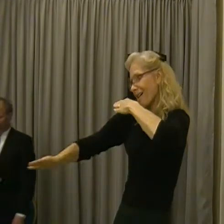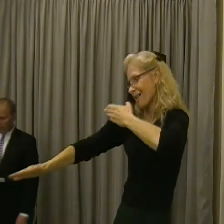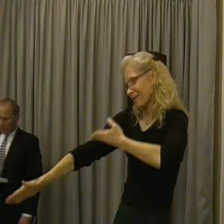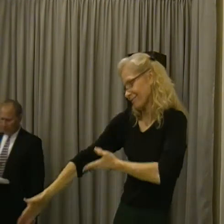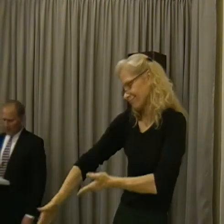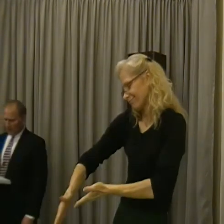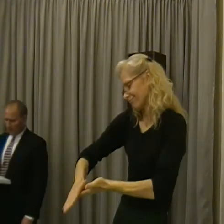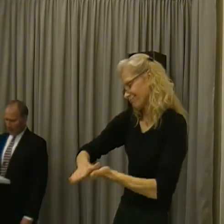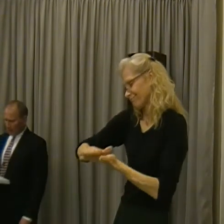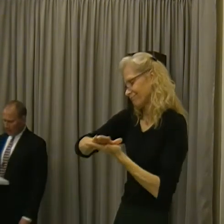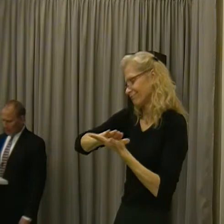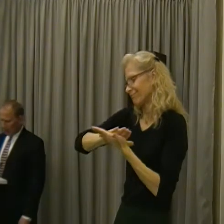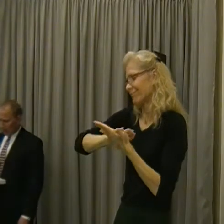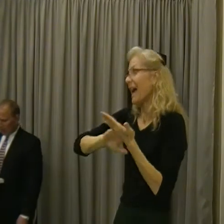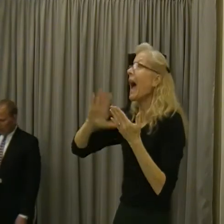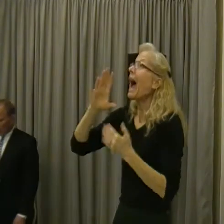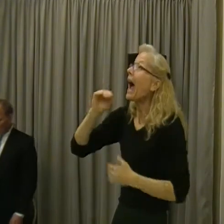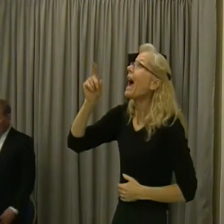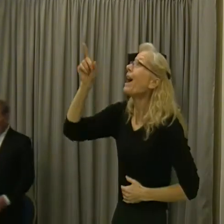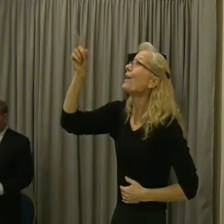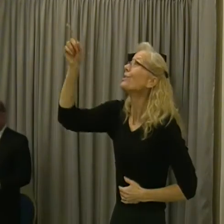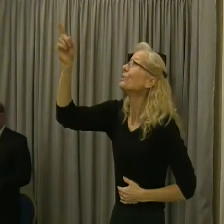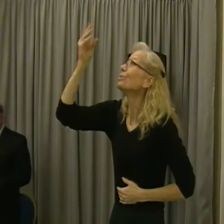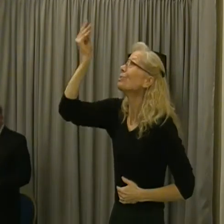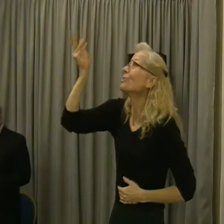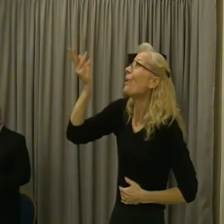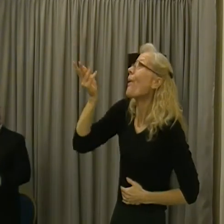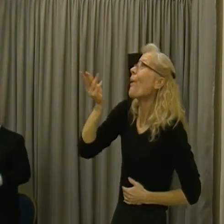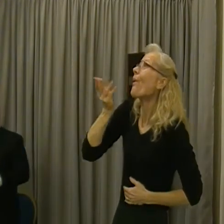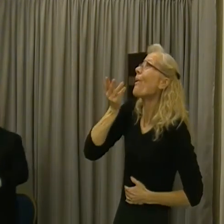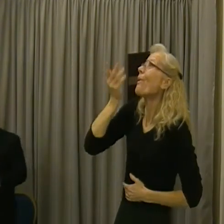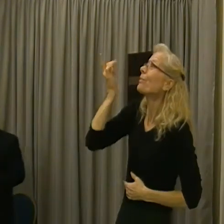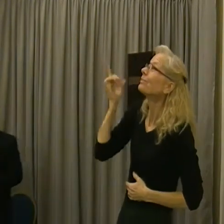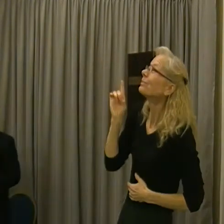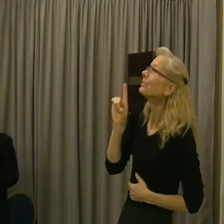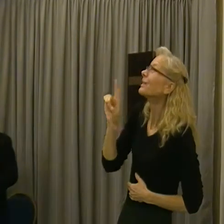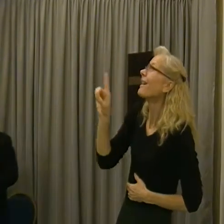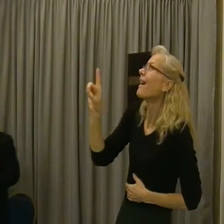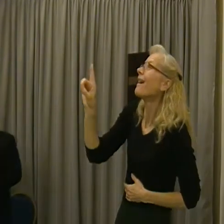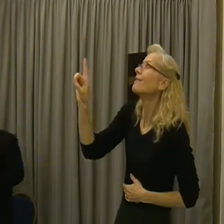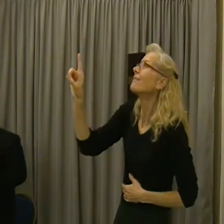Thank you.